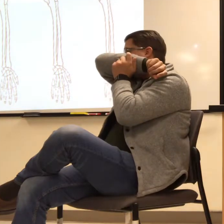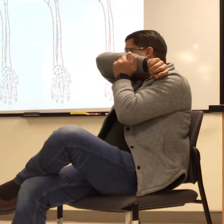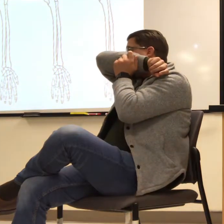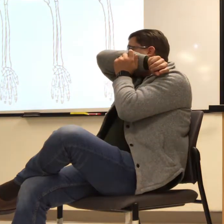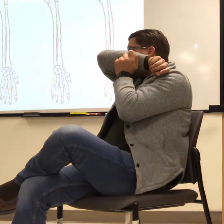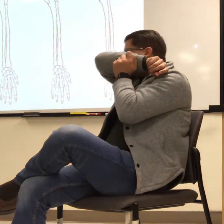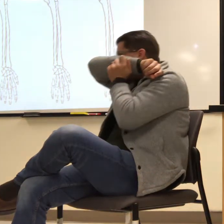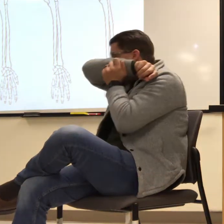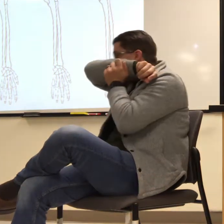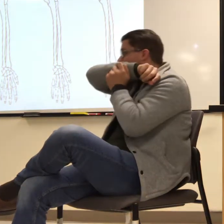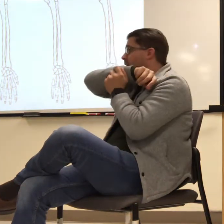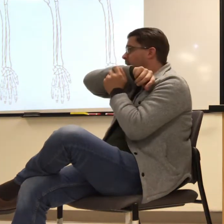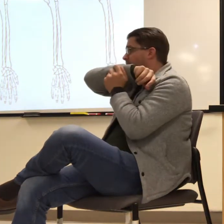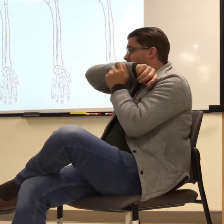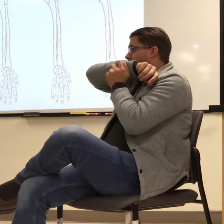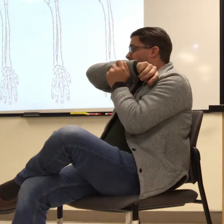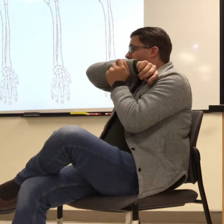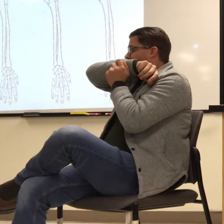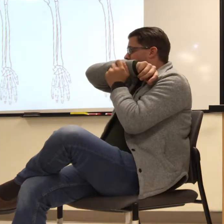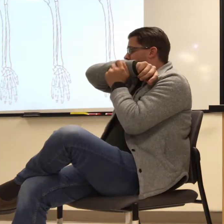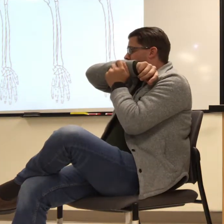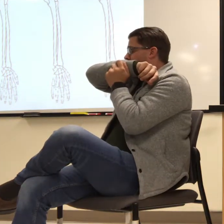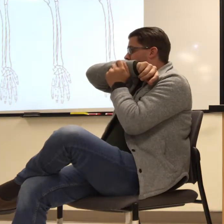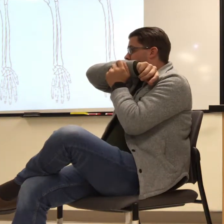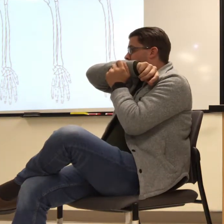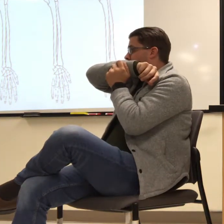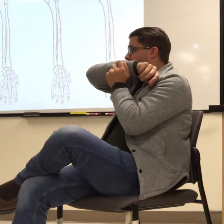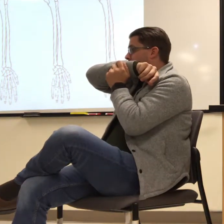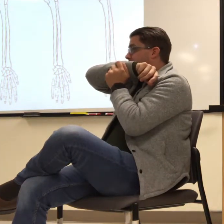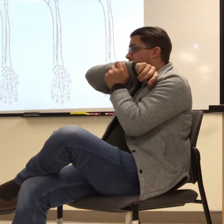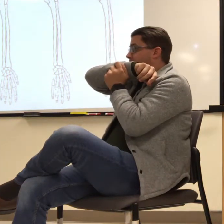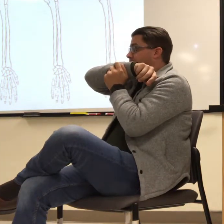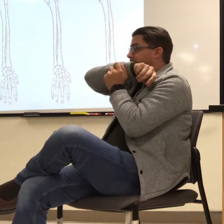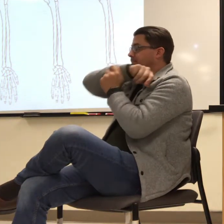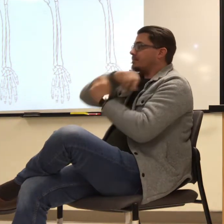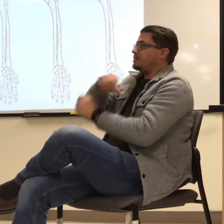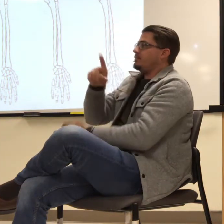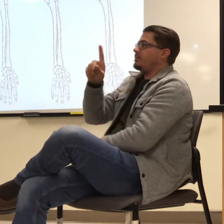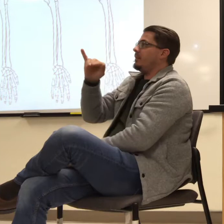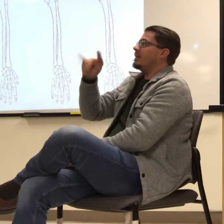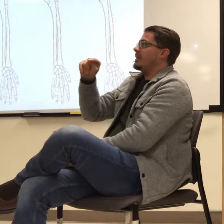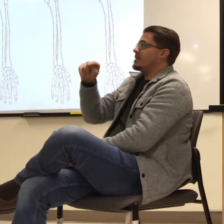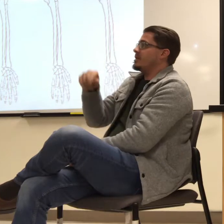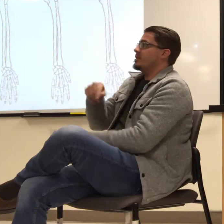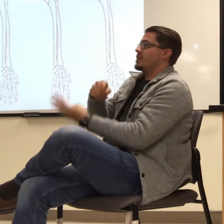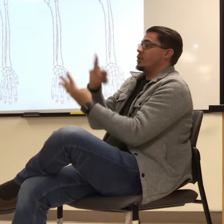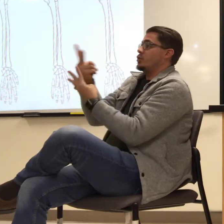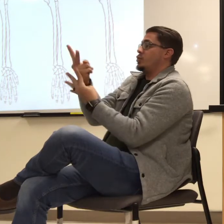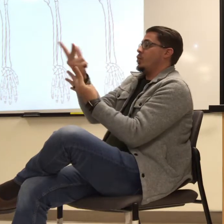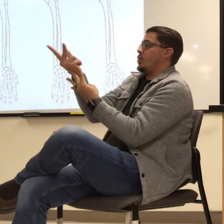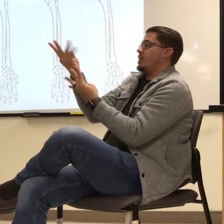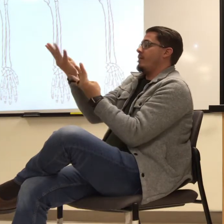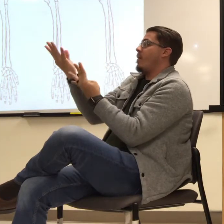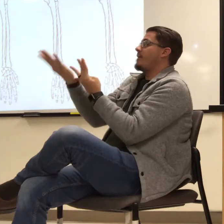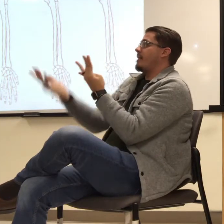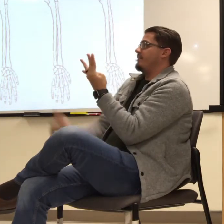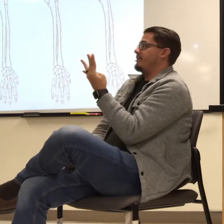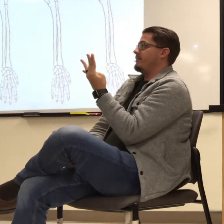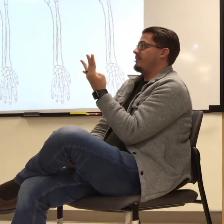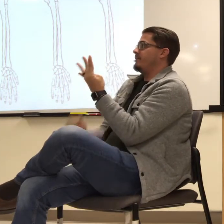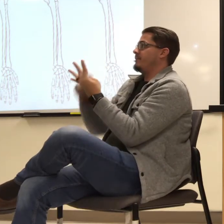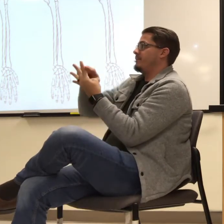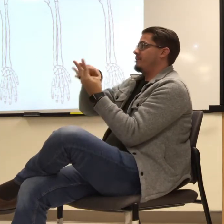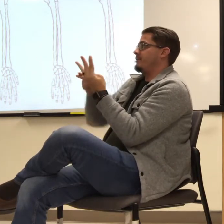the distal phalanges, the digits 2 through 5. It originates